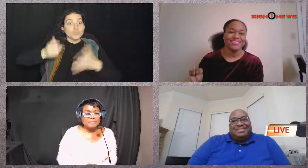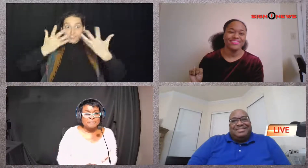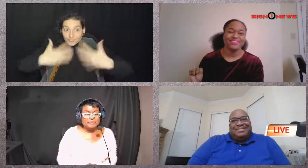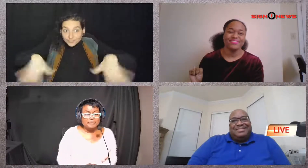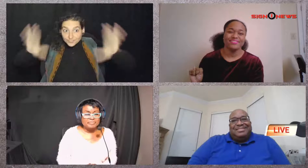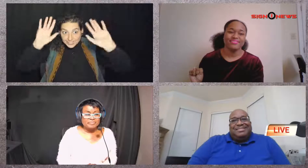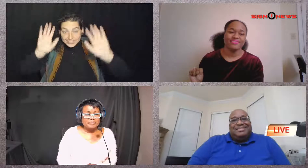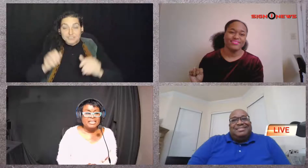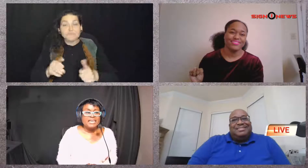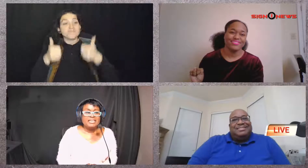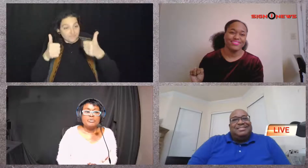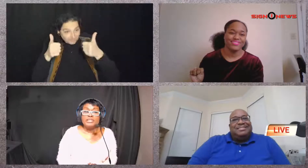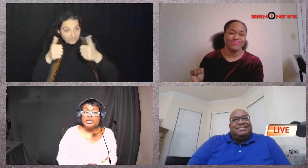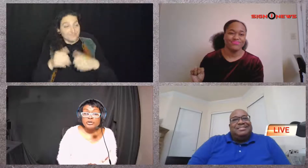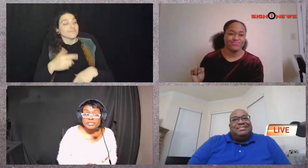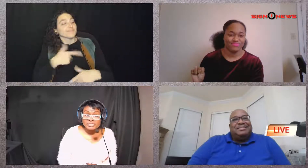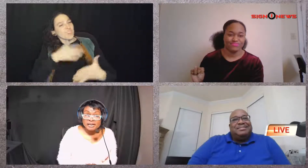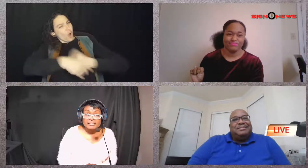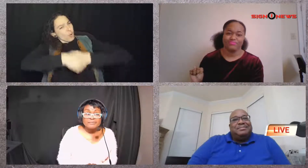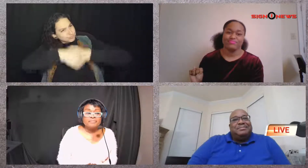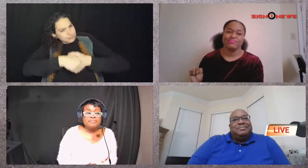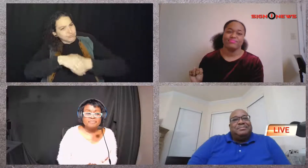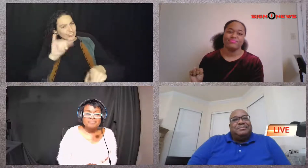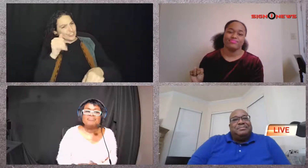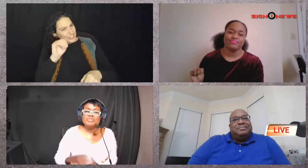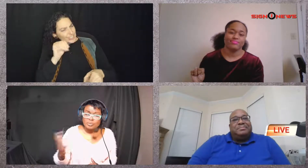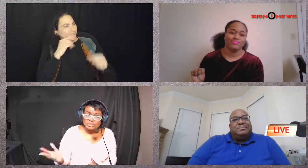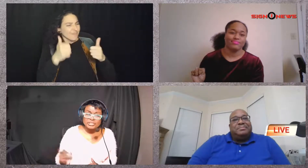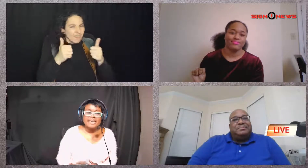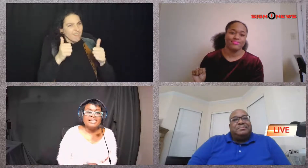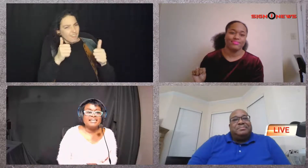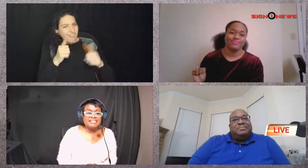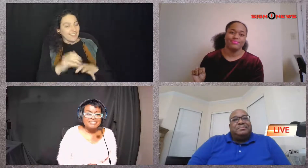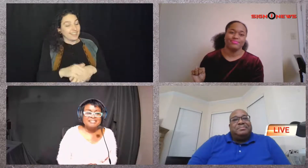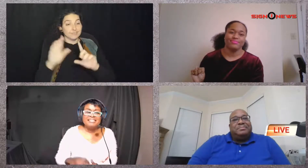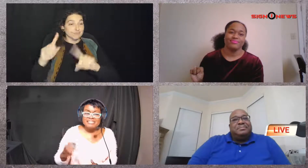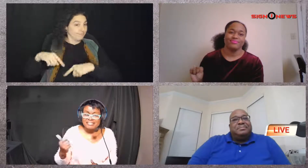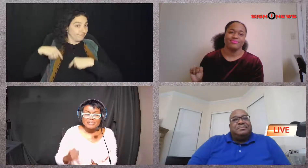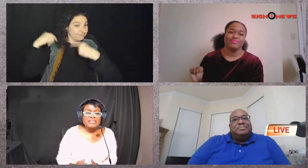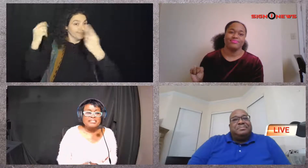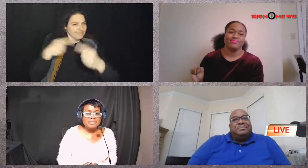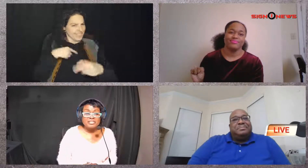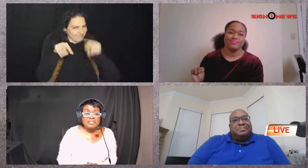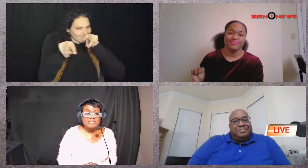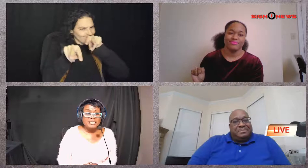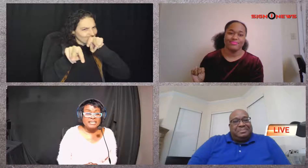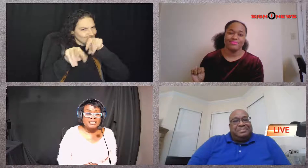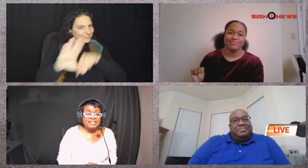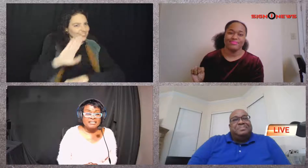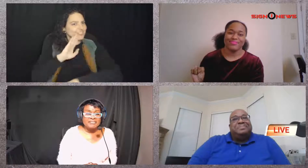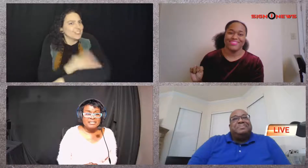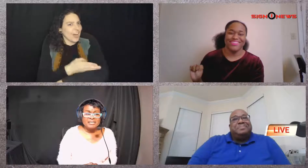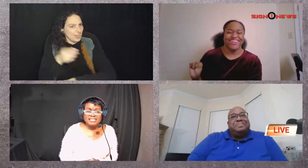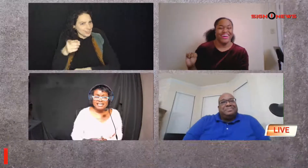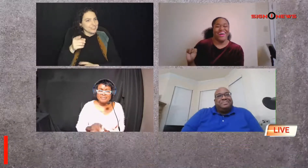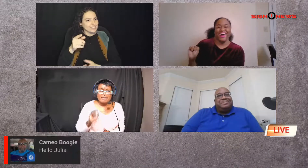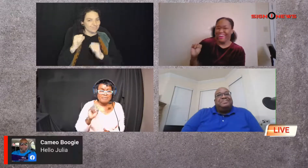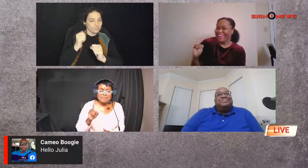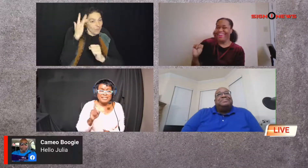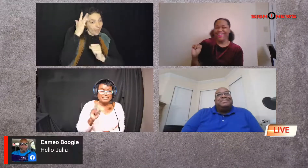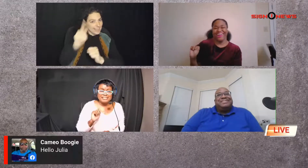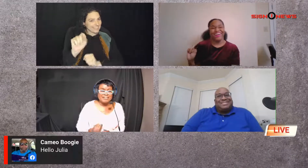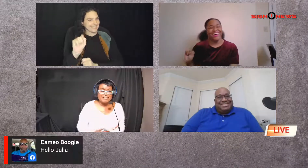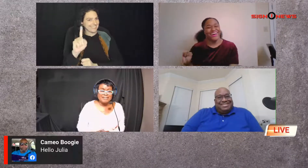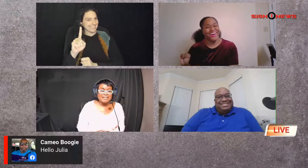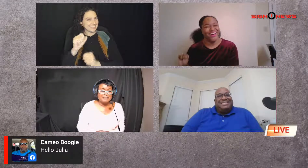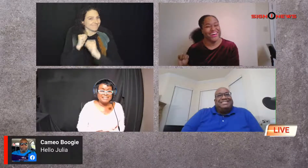his story. And so when the hearing was done, we shook hands, nice to meet you. And then, I've